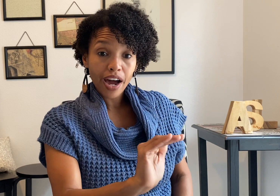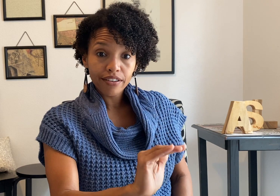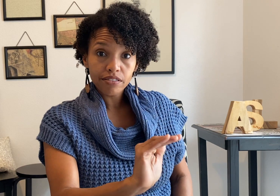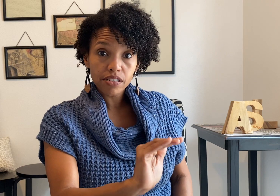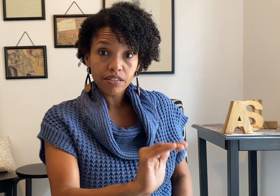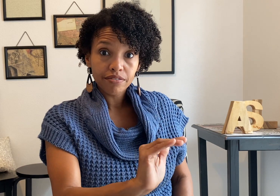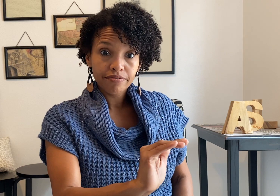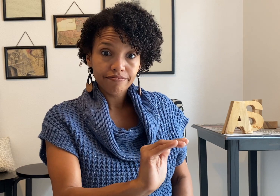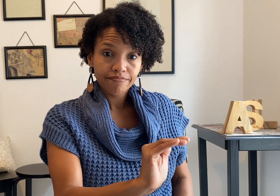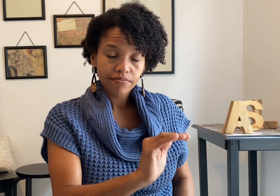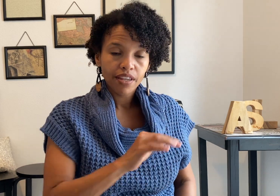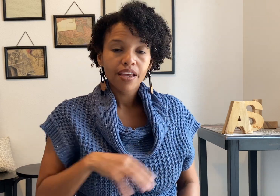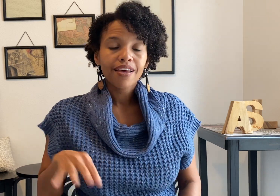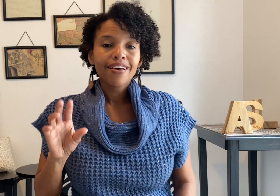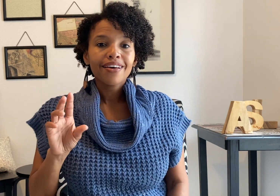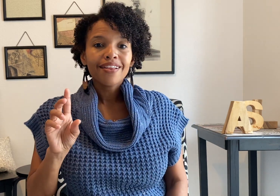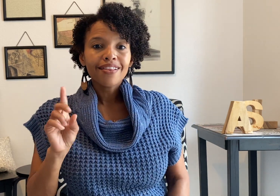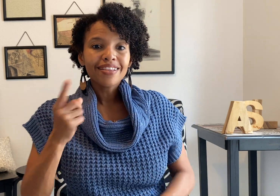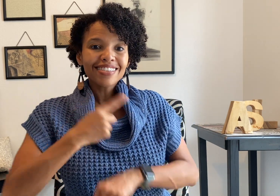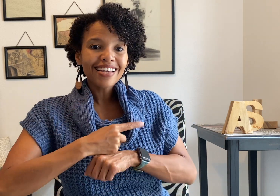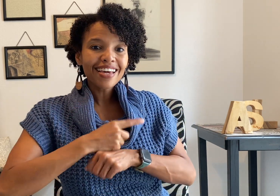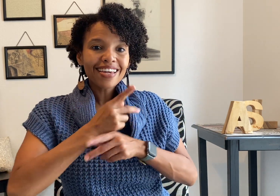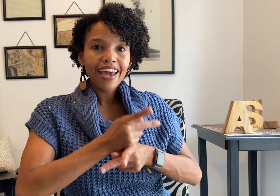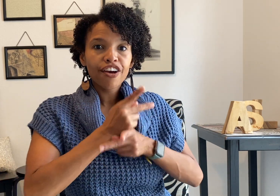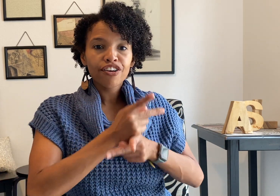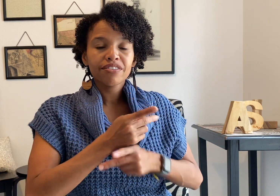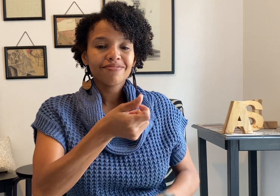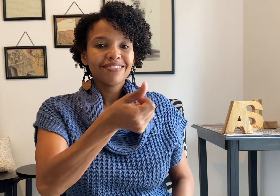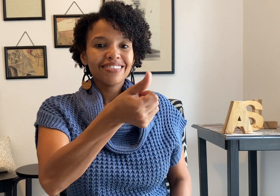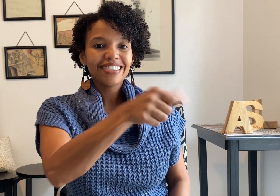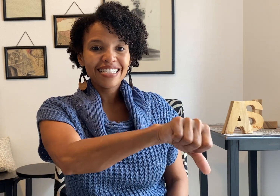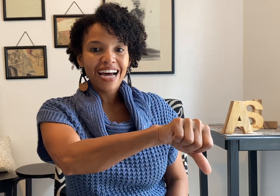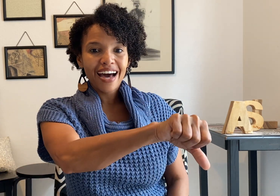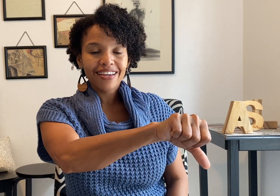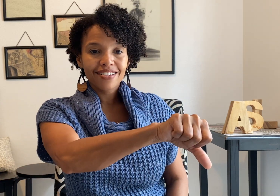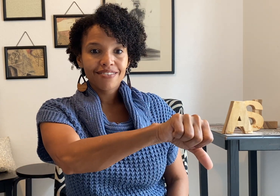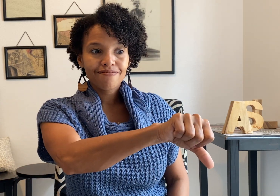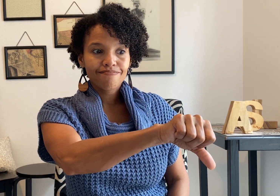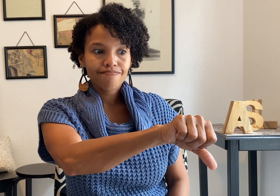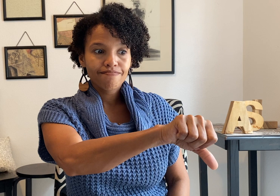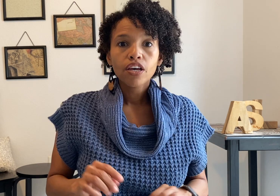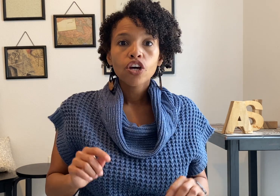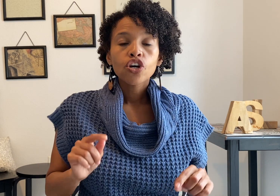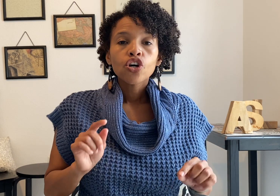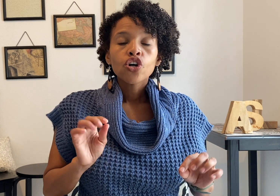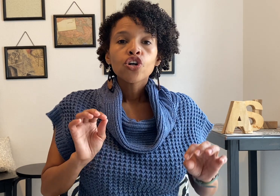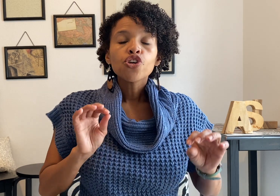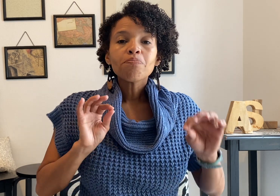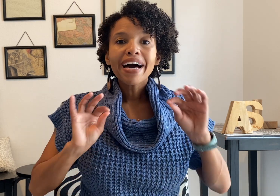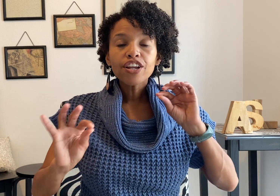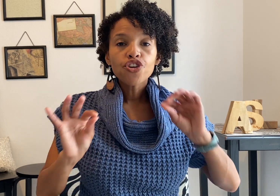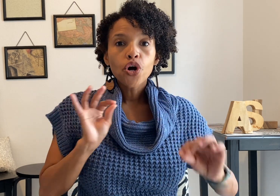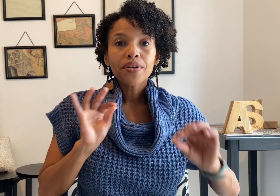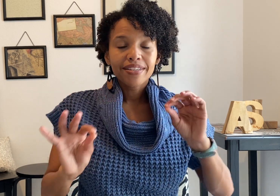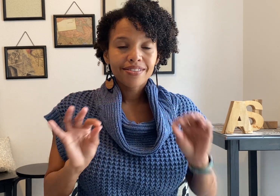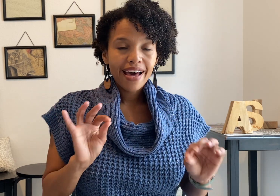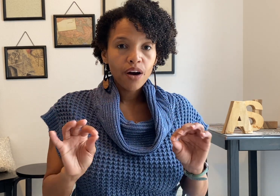child, the daycare denied. You might notice that when